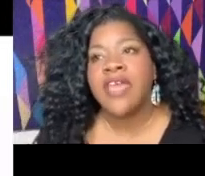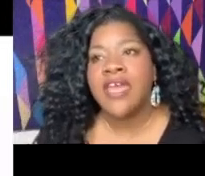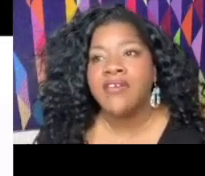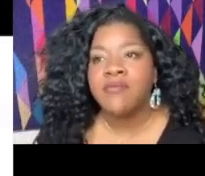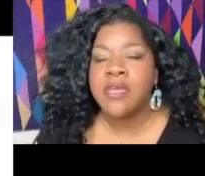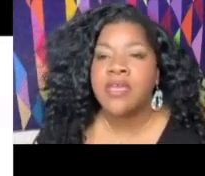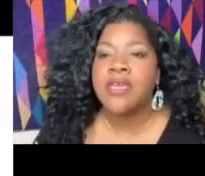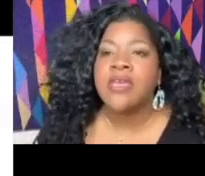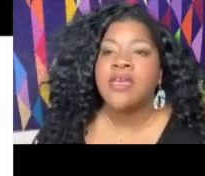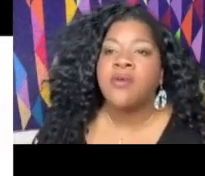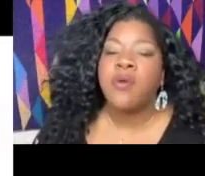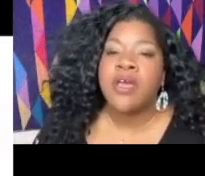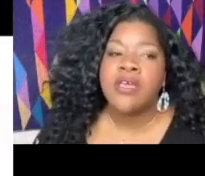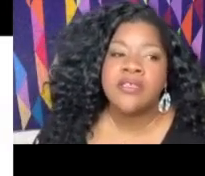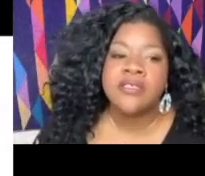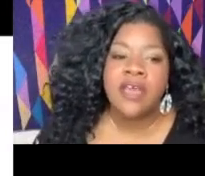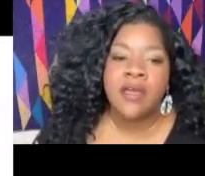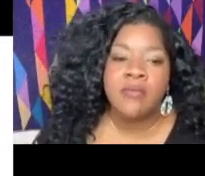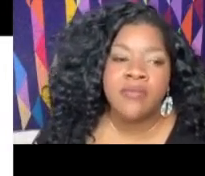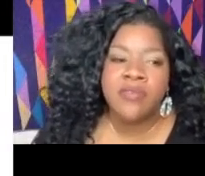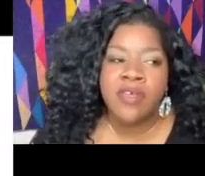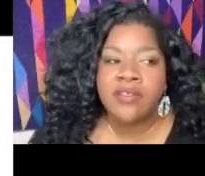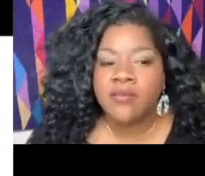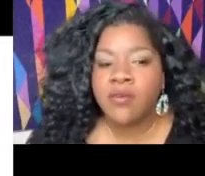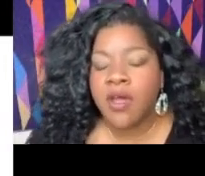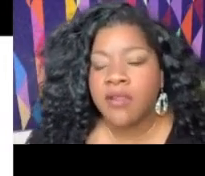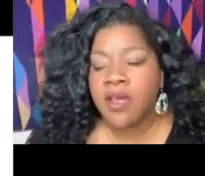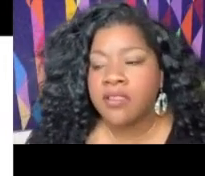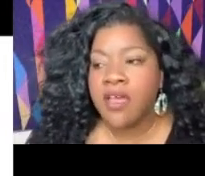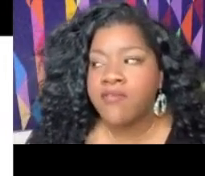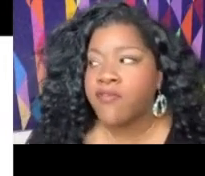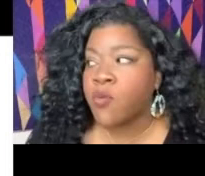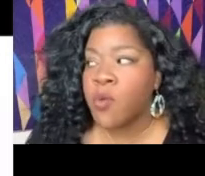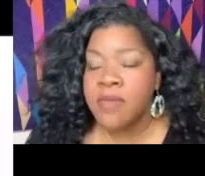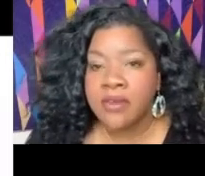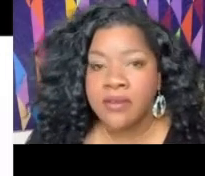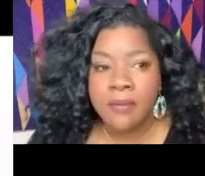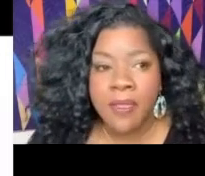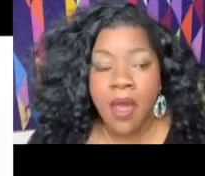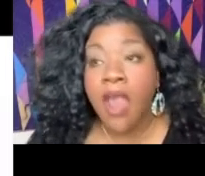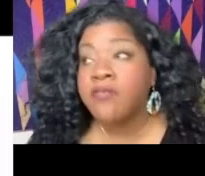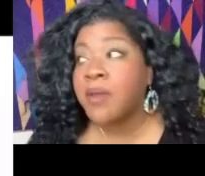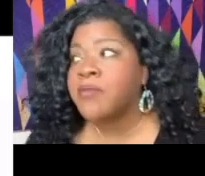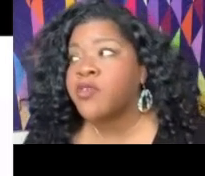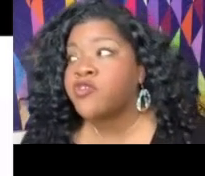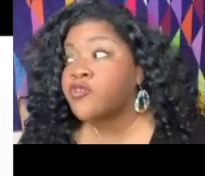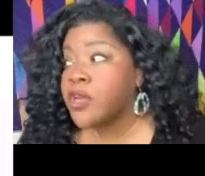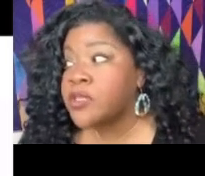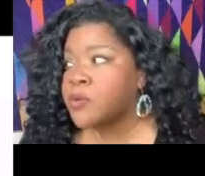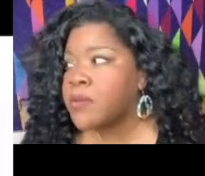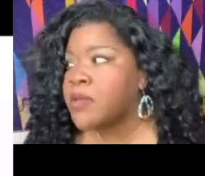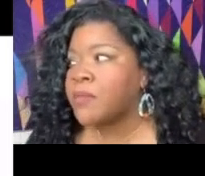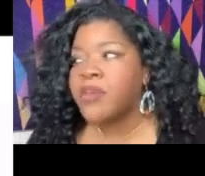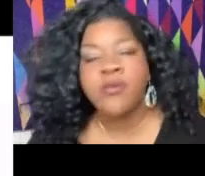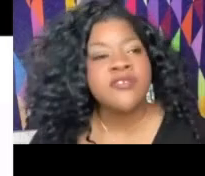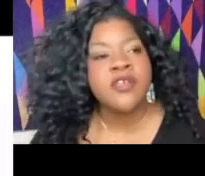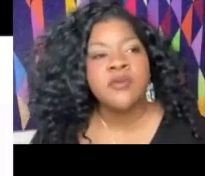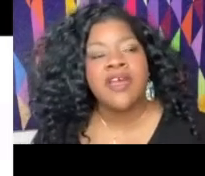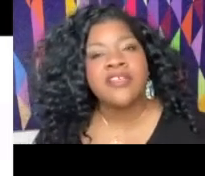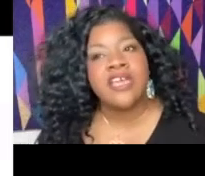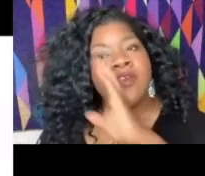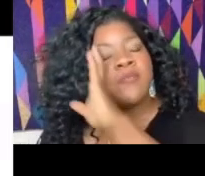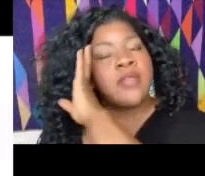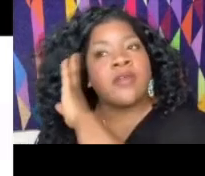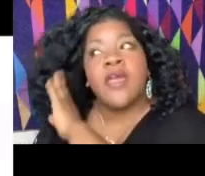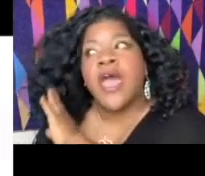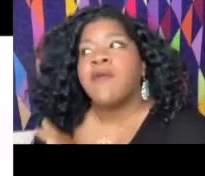mother gave me was a love for women. All of my mother's friends were women. My mother was friends